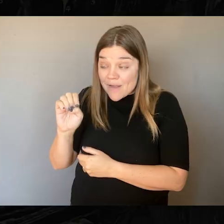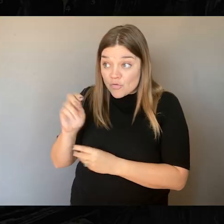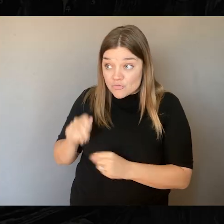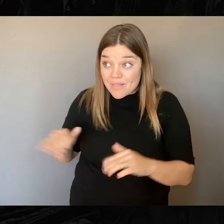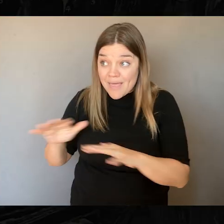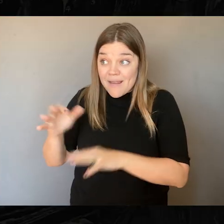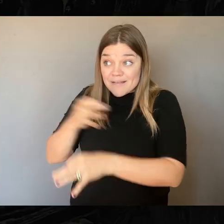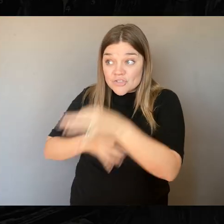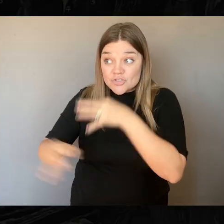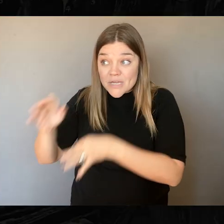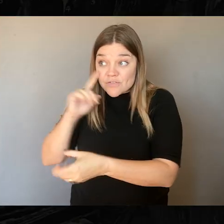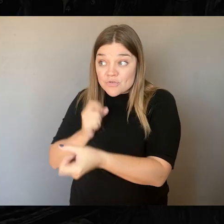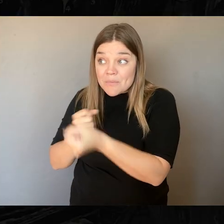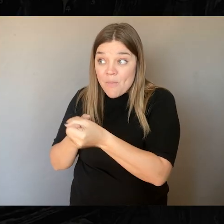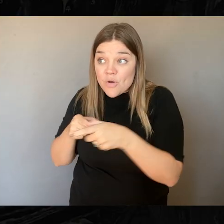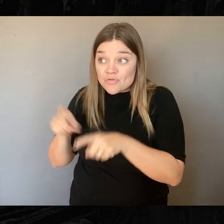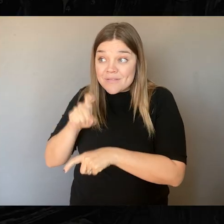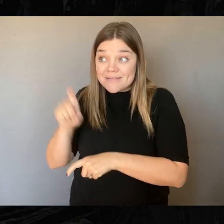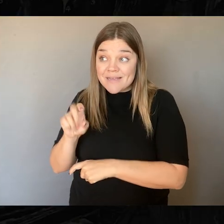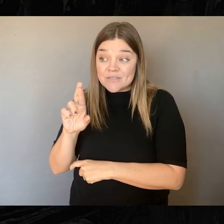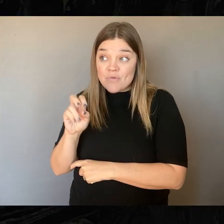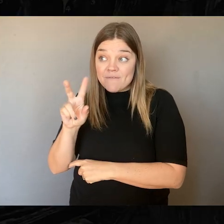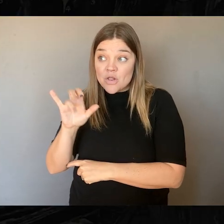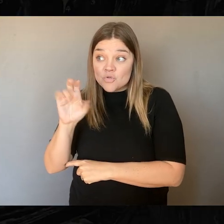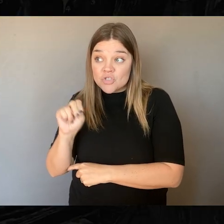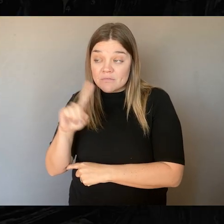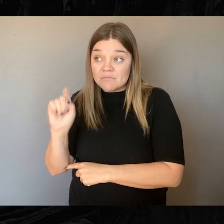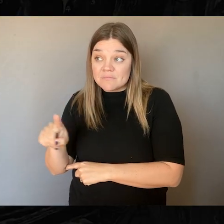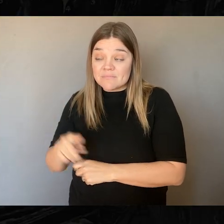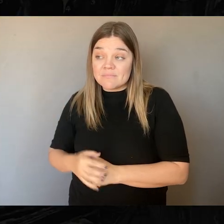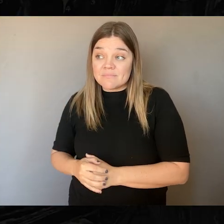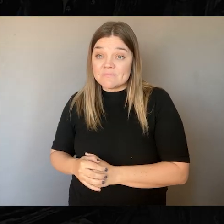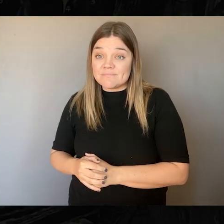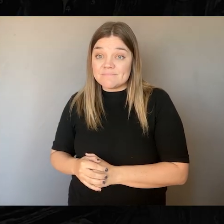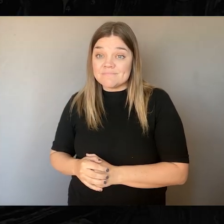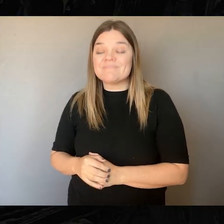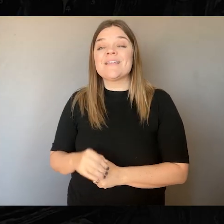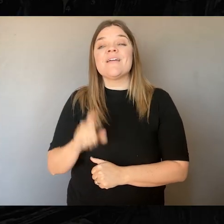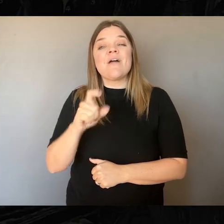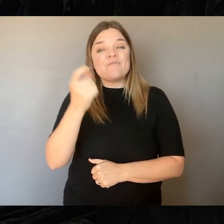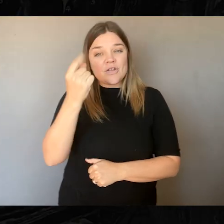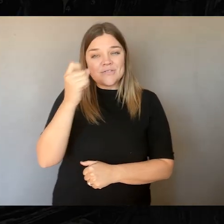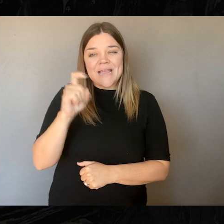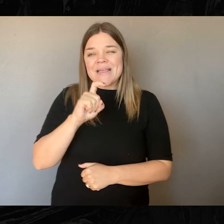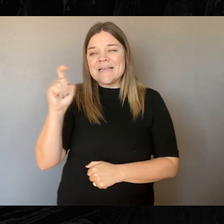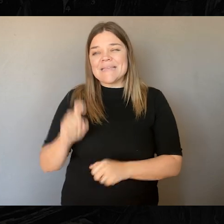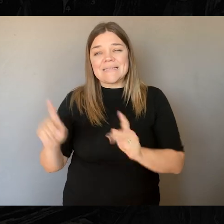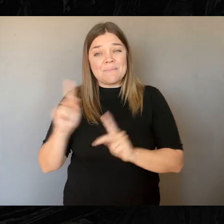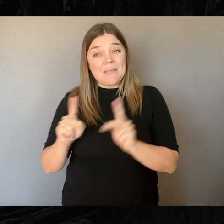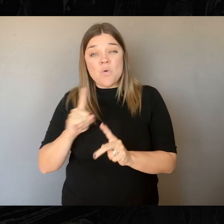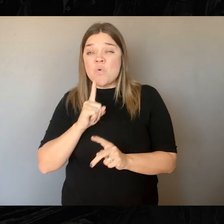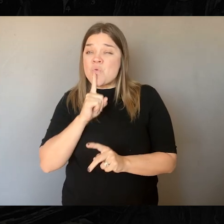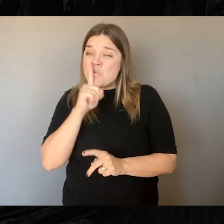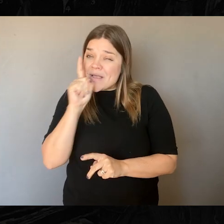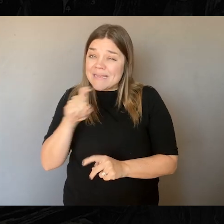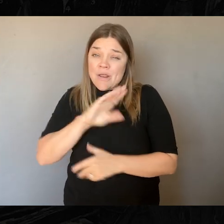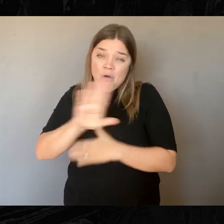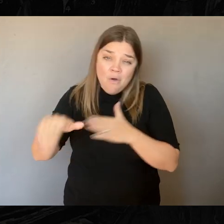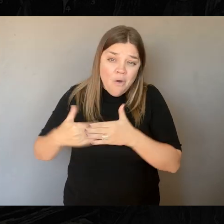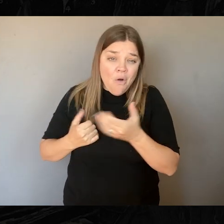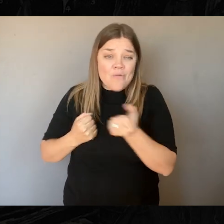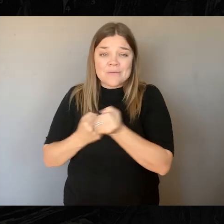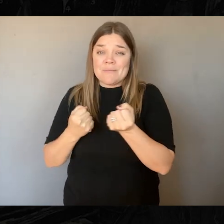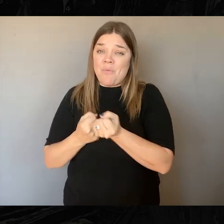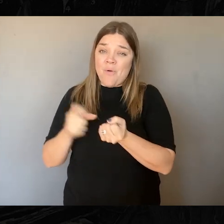exchange for their support during the Texas Revolution. Now you have to understand, the Texans desperately needed all the support they could